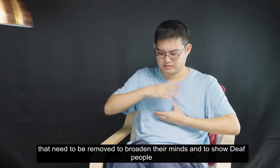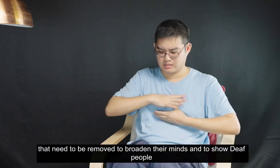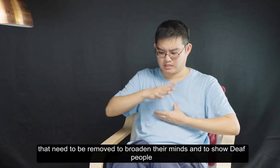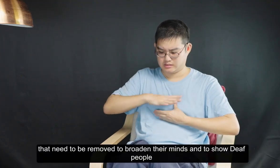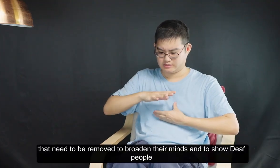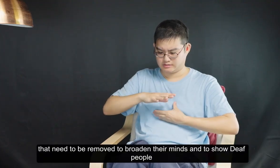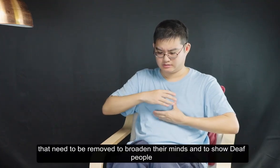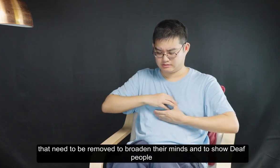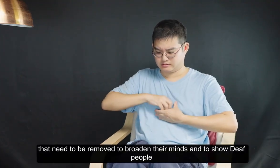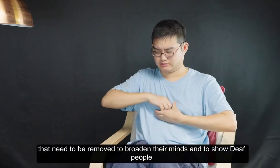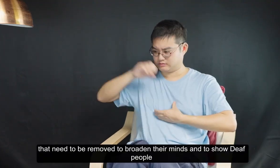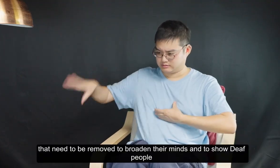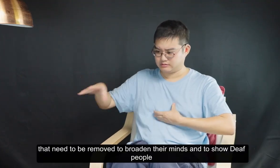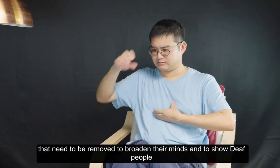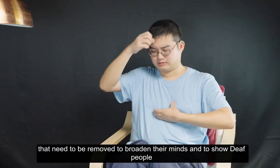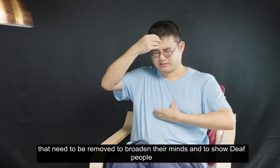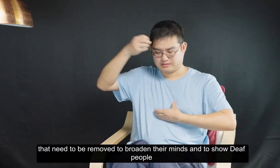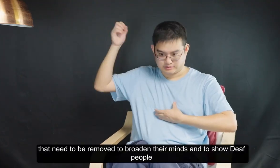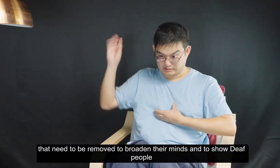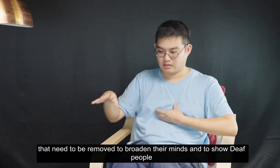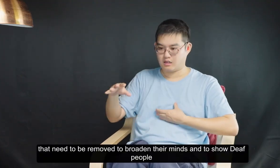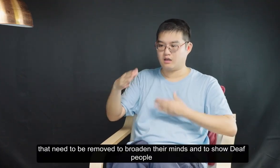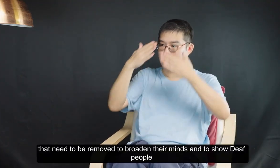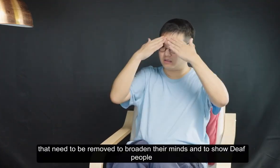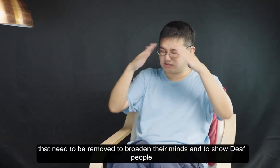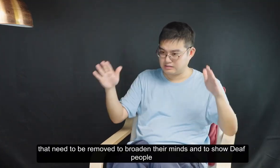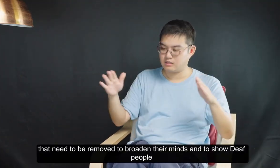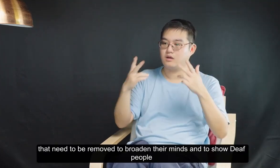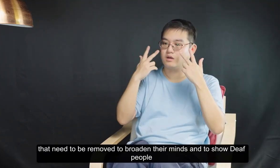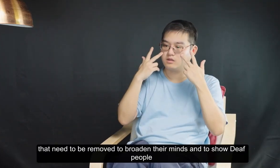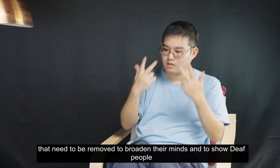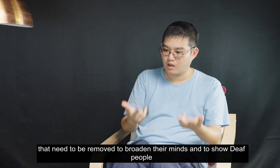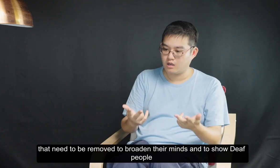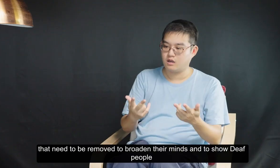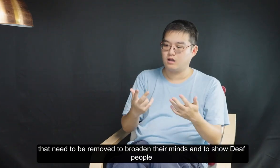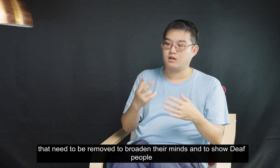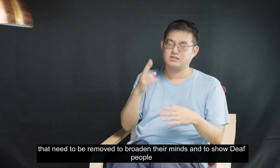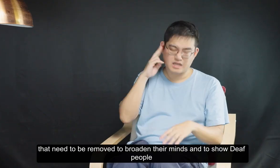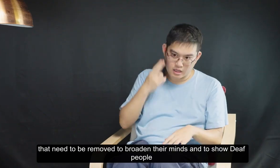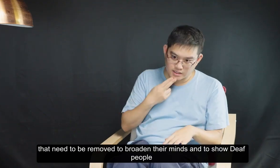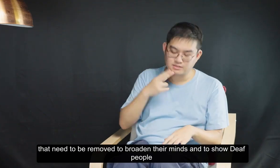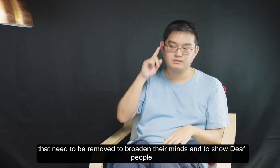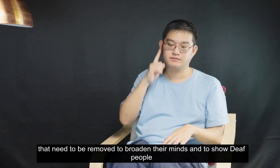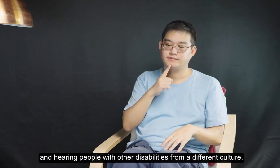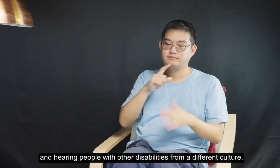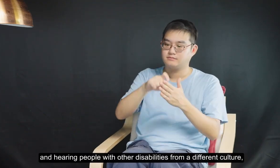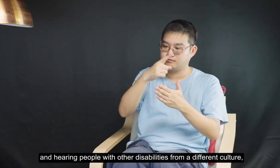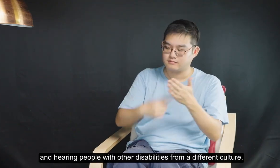that need to be removed to broaden their minds and to show deaf people and